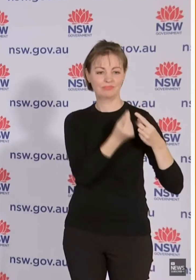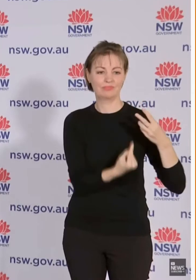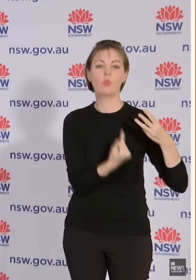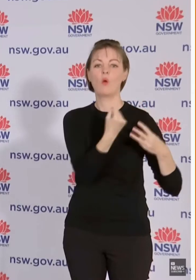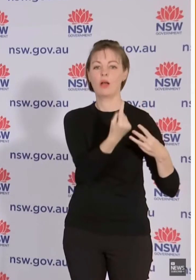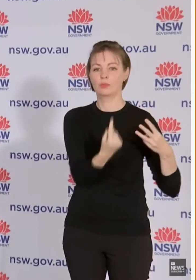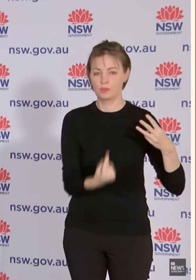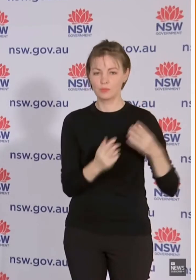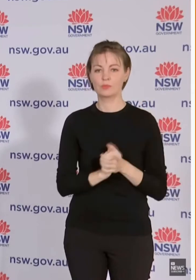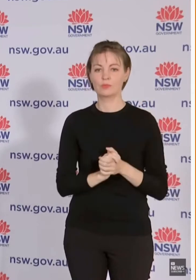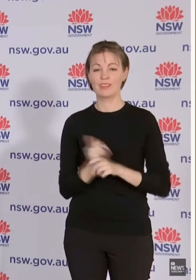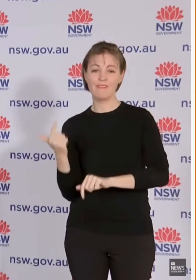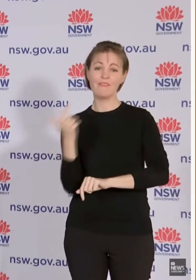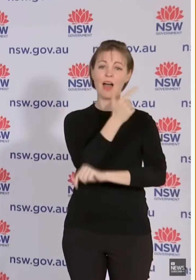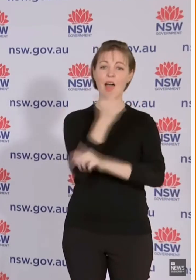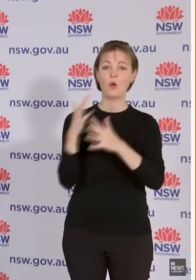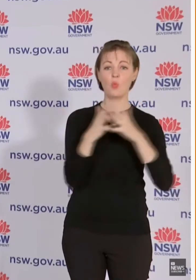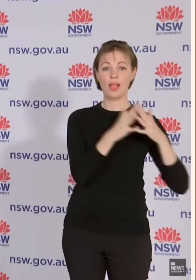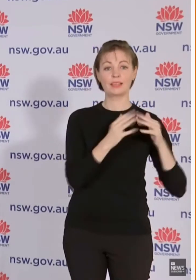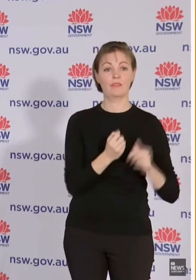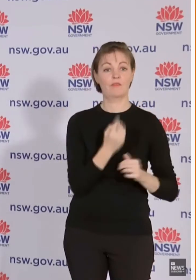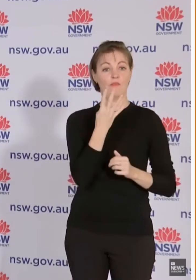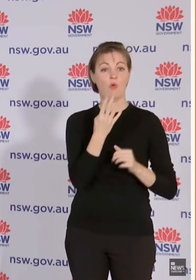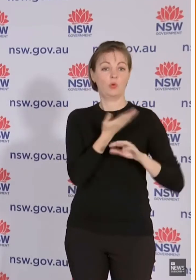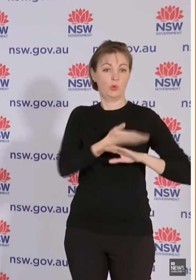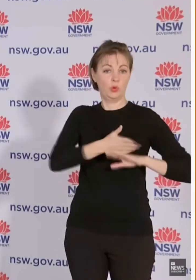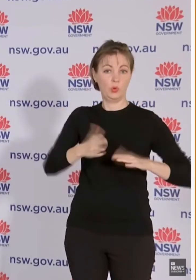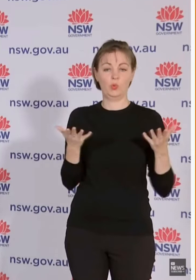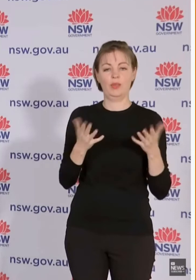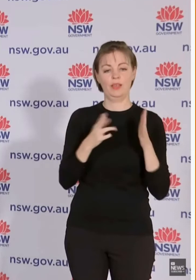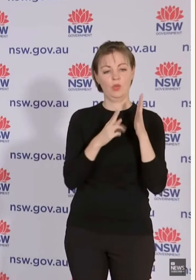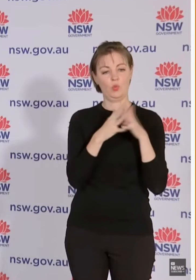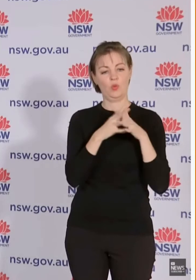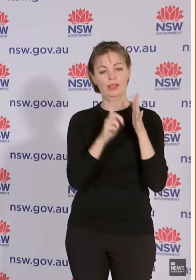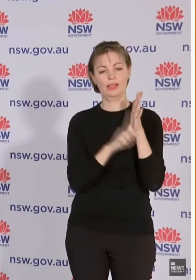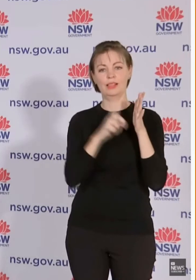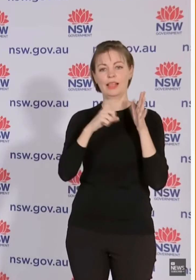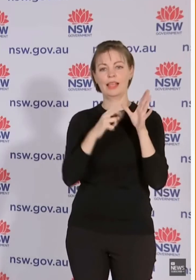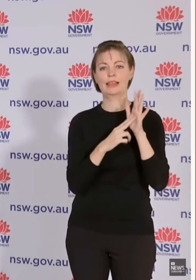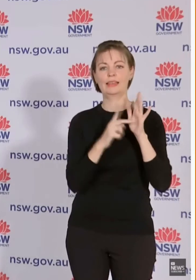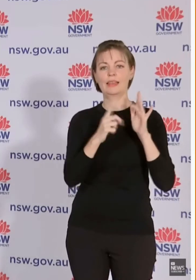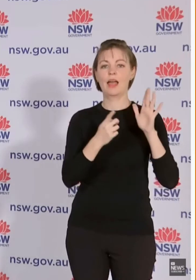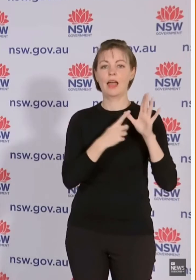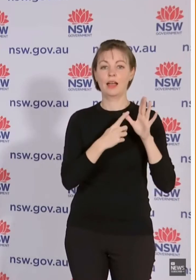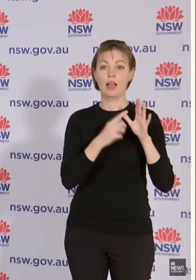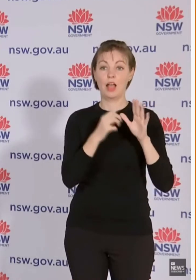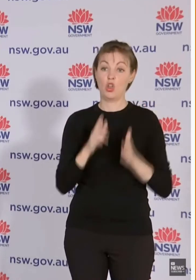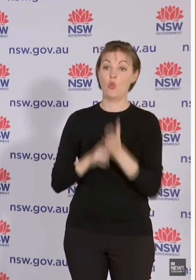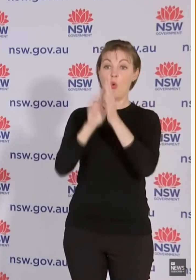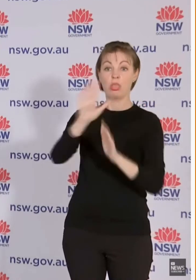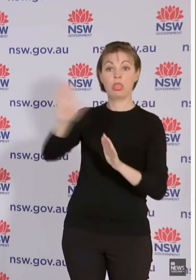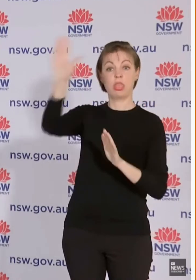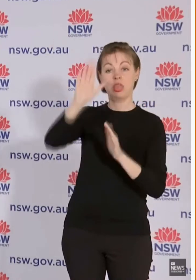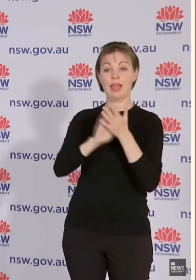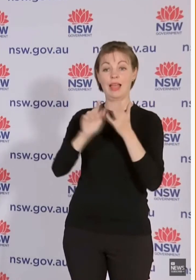are concerned. In the far west, 4 cases again, and they all were in Wilcannia. The Hunter New England Local Health District, again